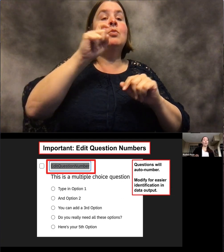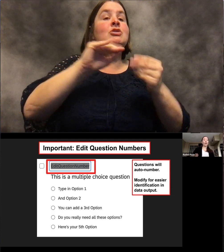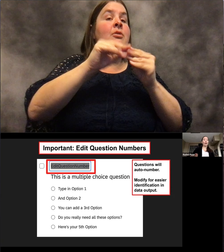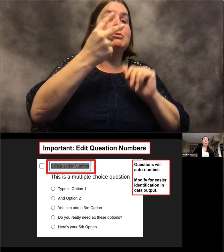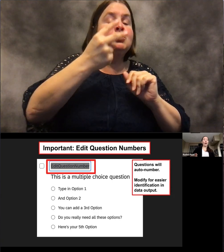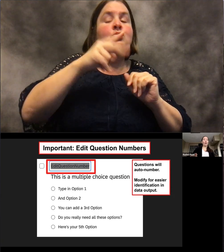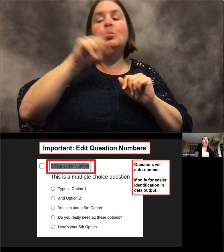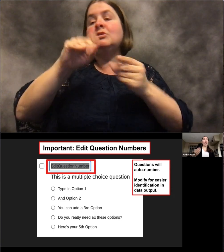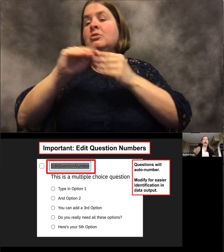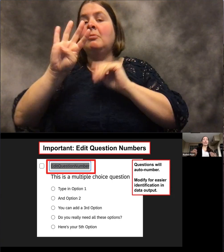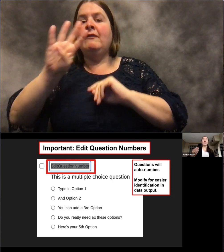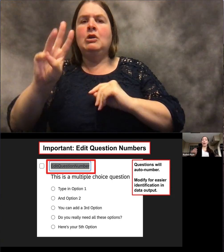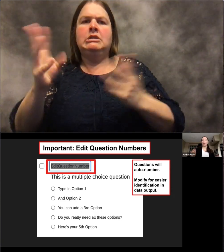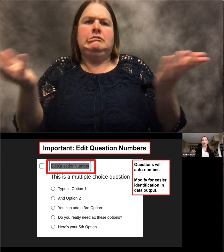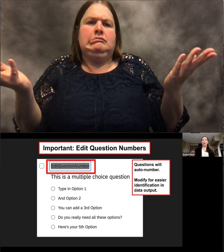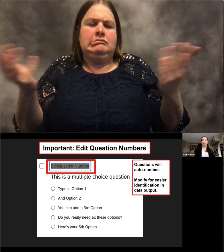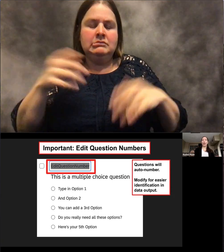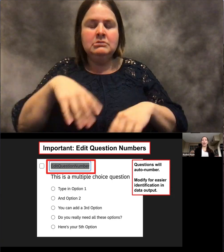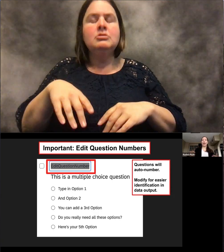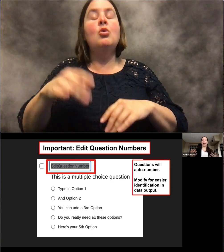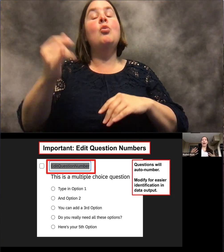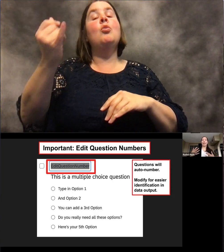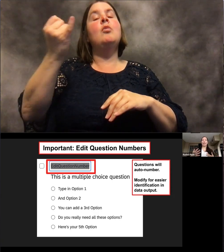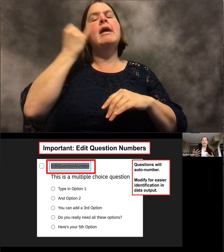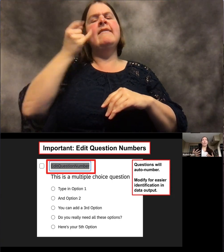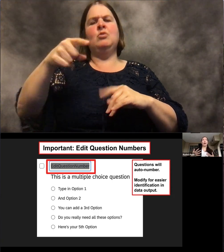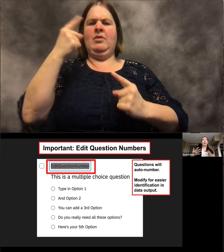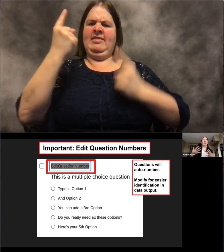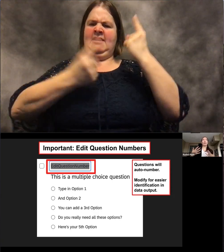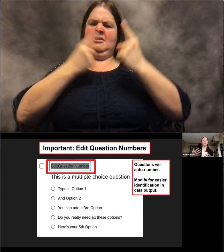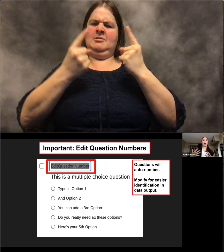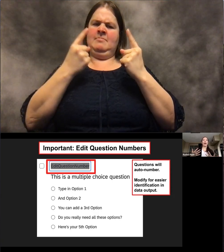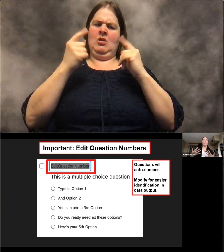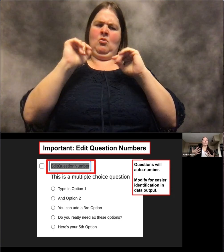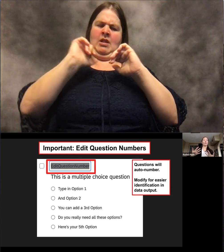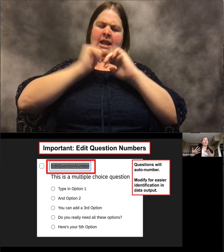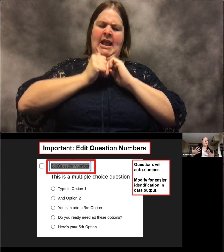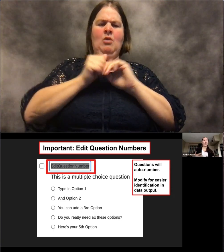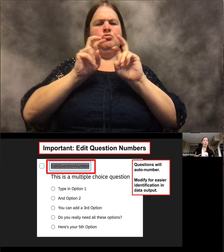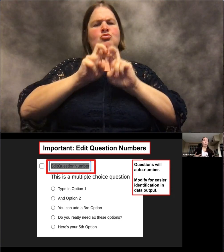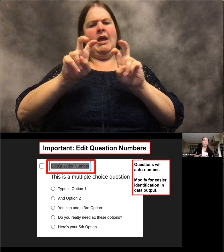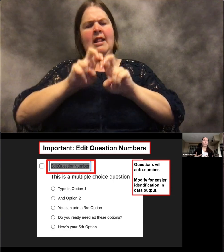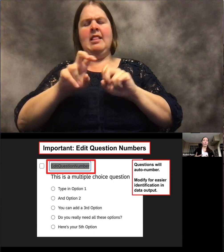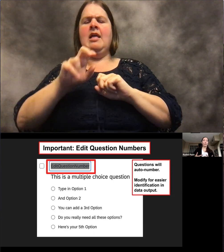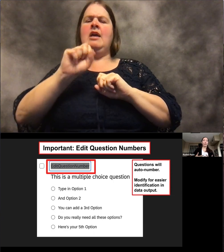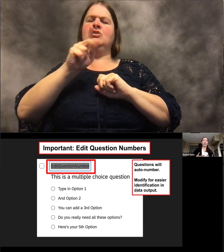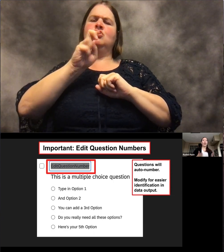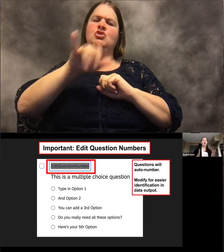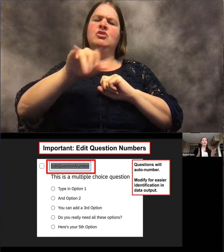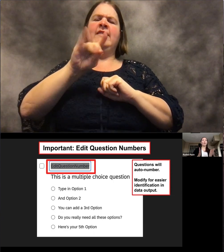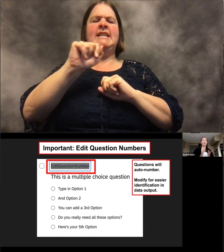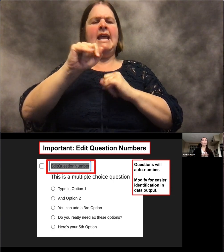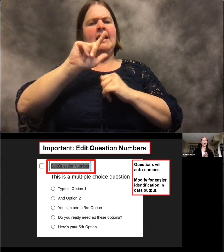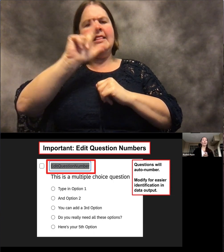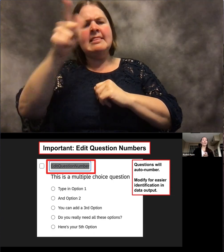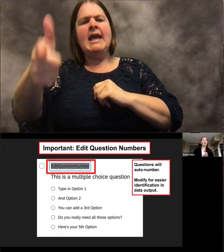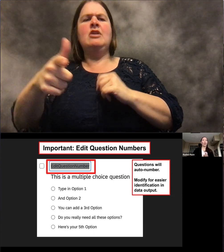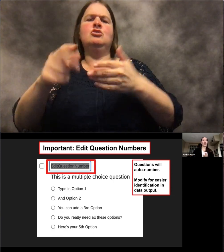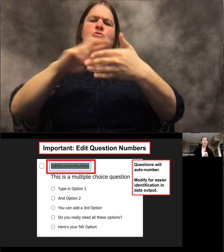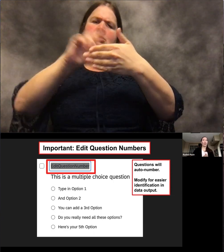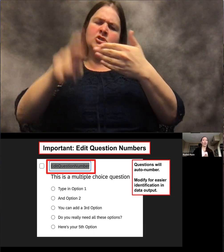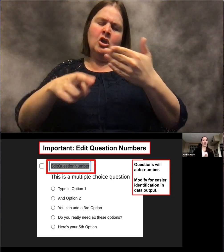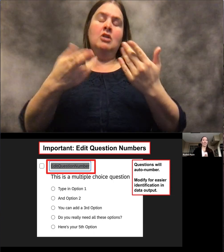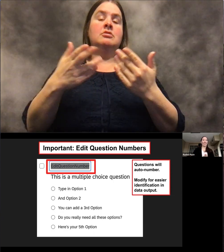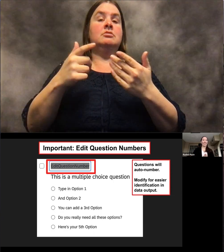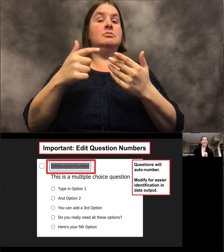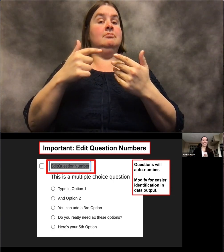As you're thinking about how to set up your survey and how to think about and look at the survey output, I would strongly